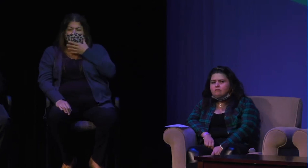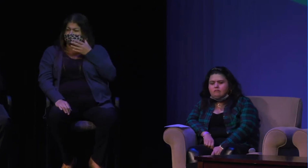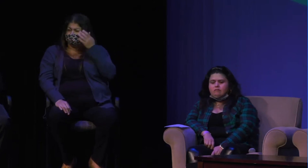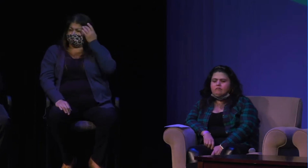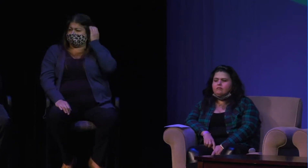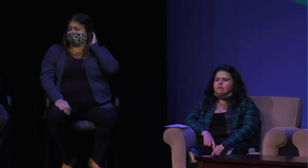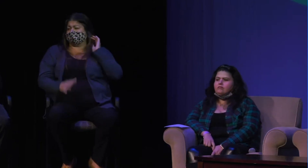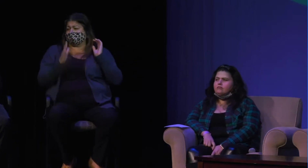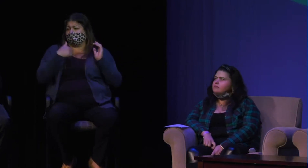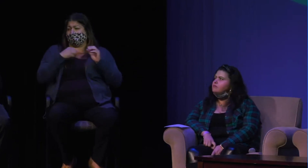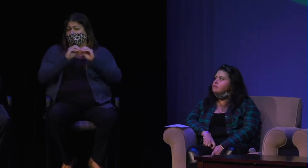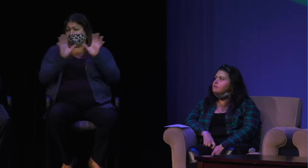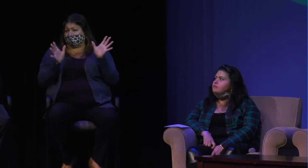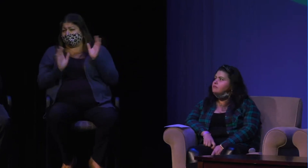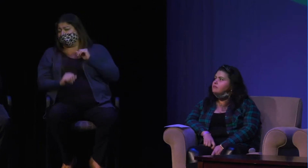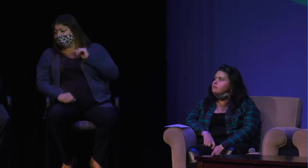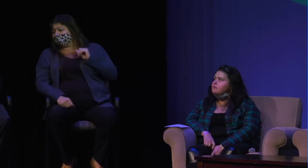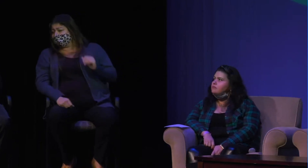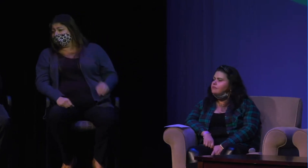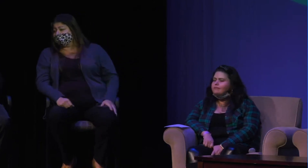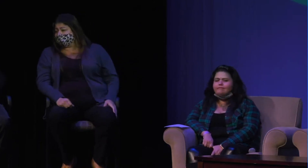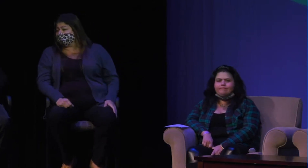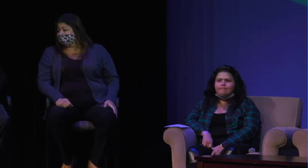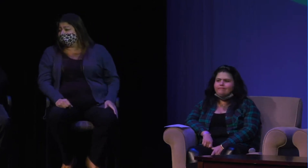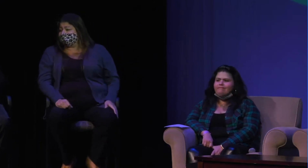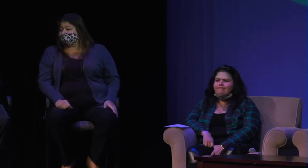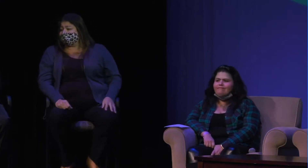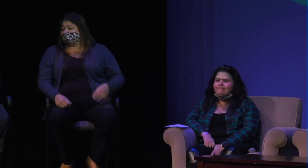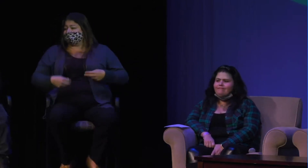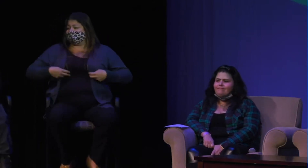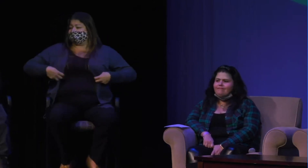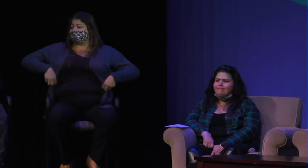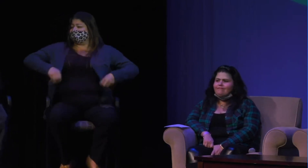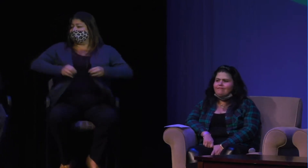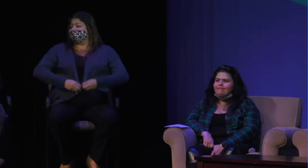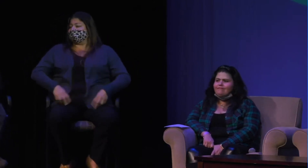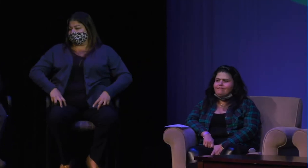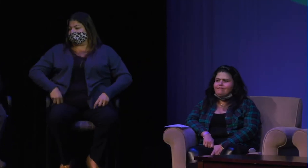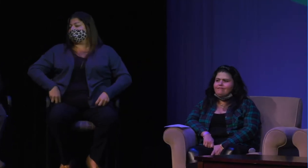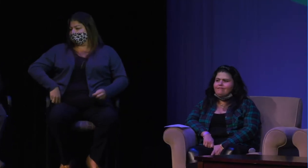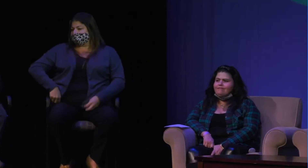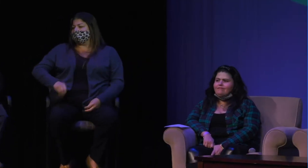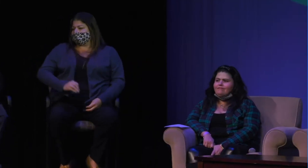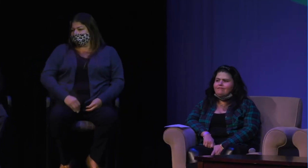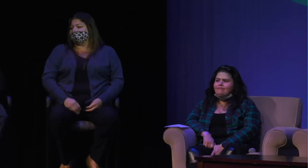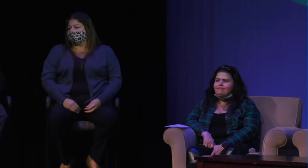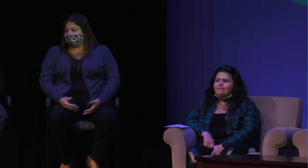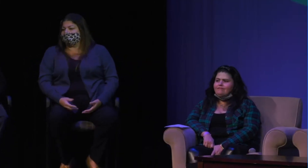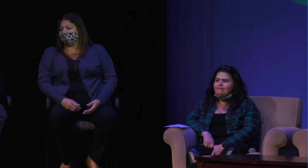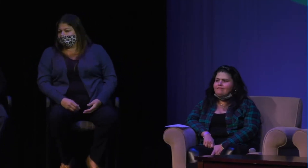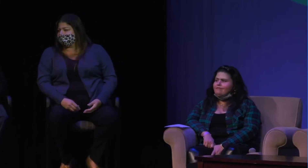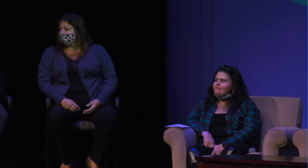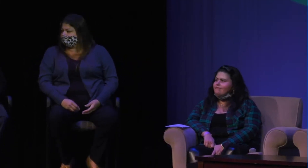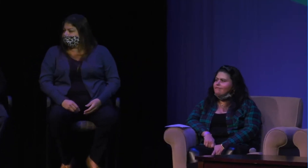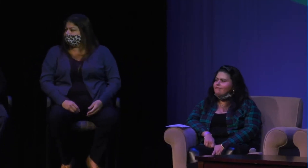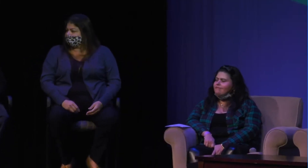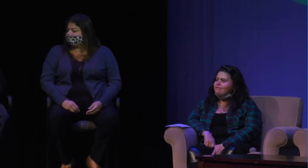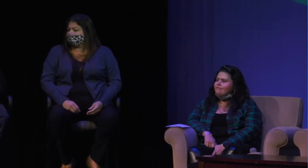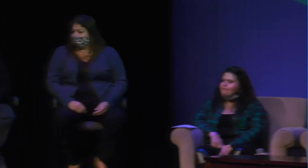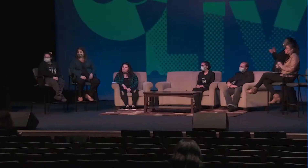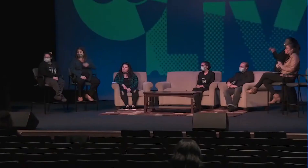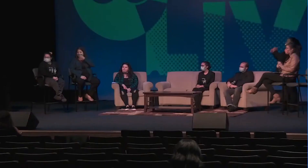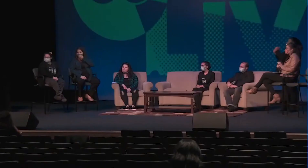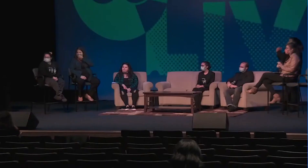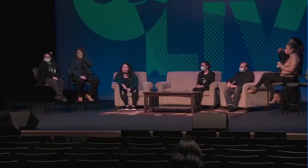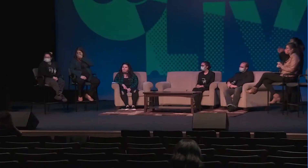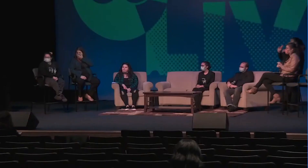still sign while they have implants too. So thank you for clarifying that question. Can I just do a similar follow-up?